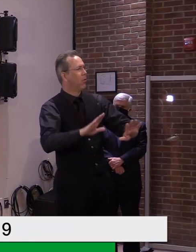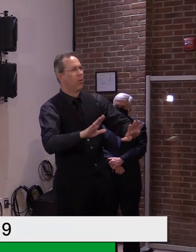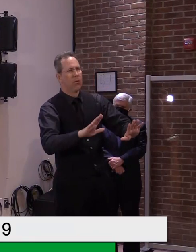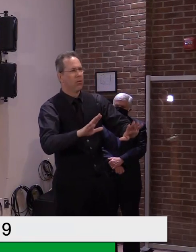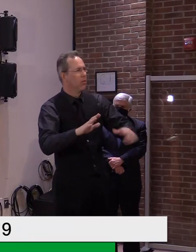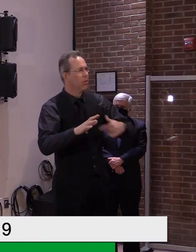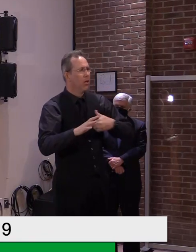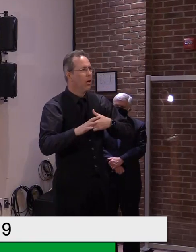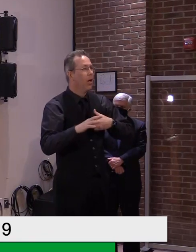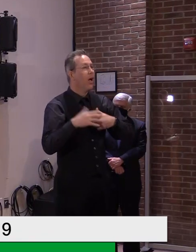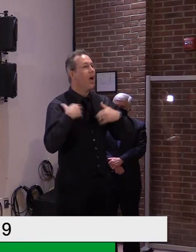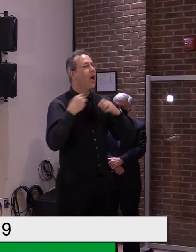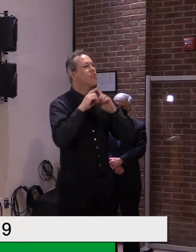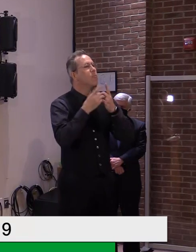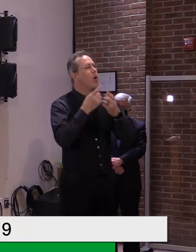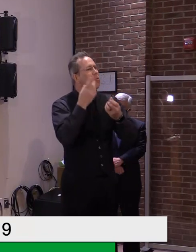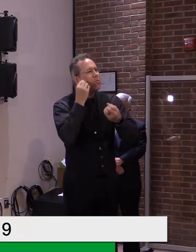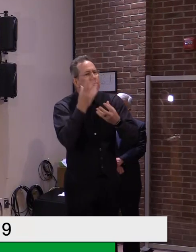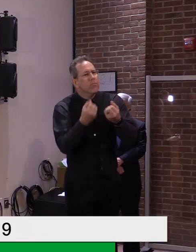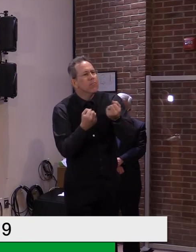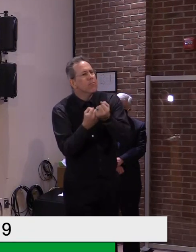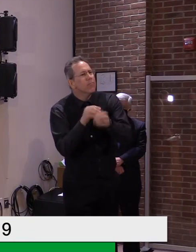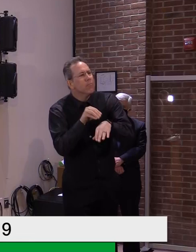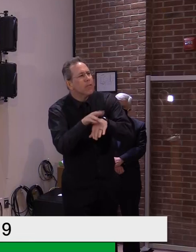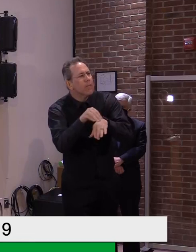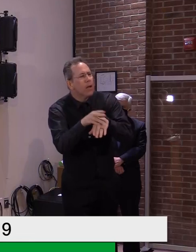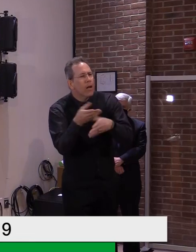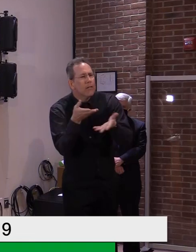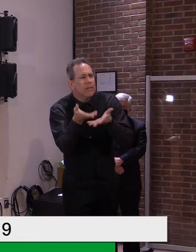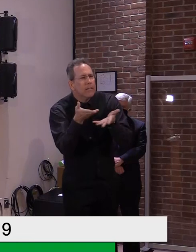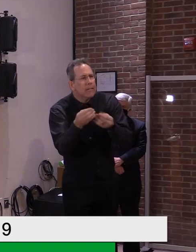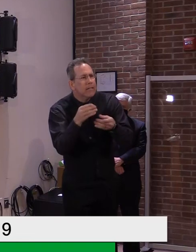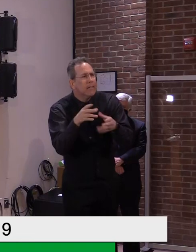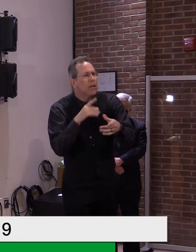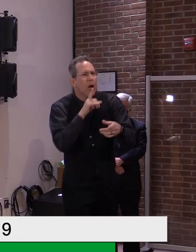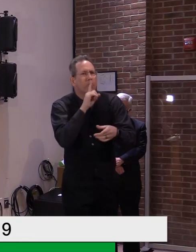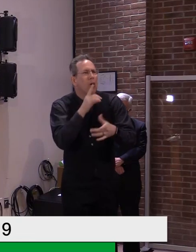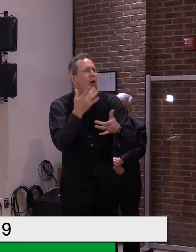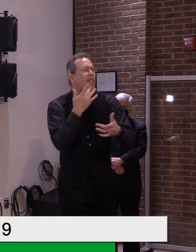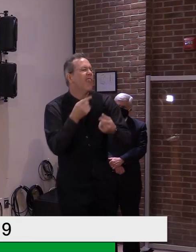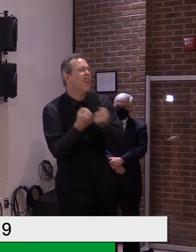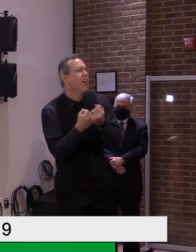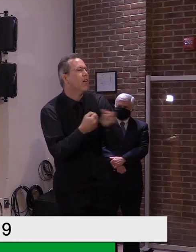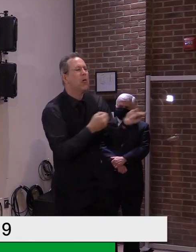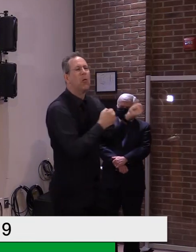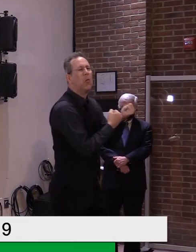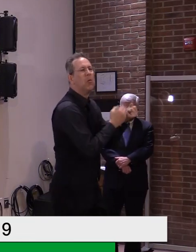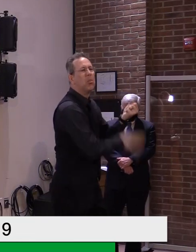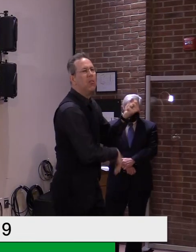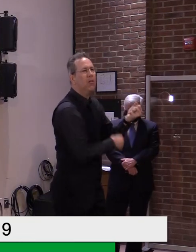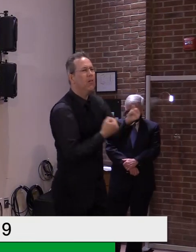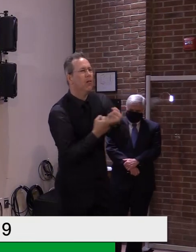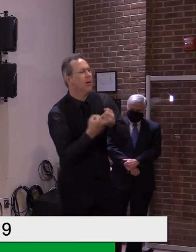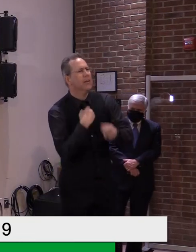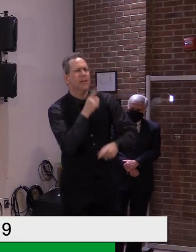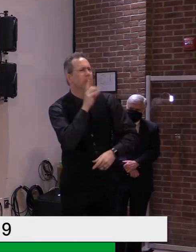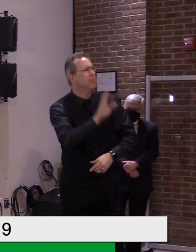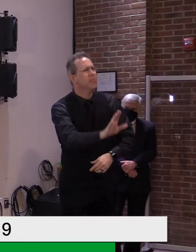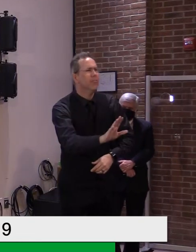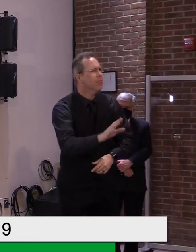or anything of that sort. I do believe there's a hospital involved that has offered to accomplish the